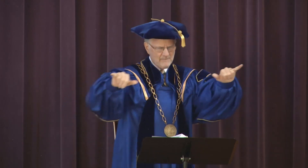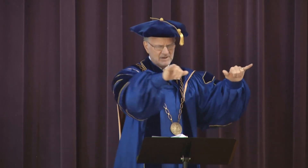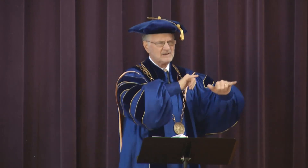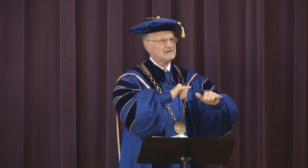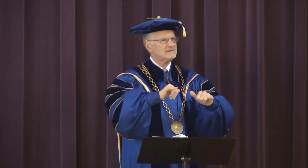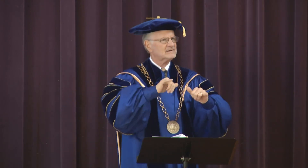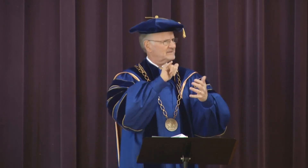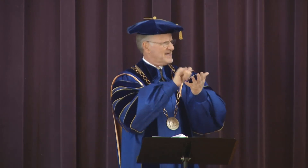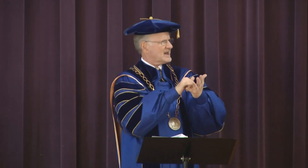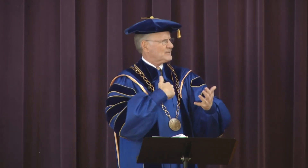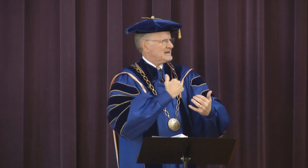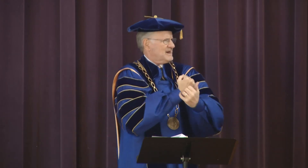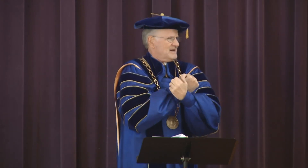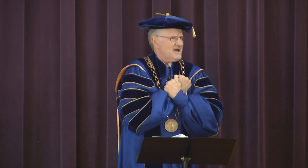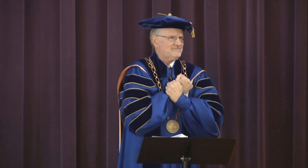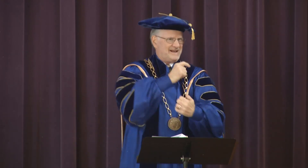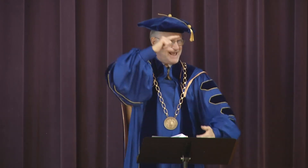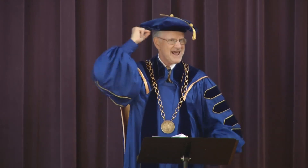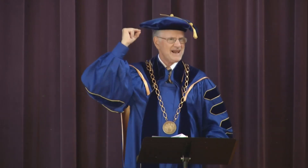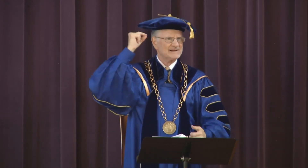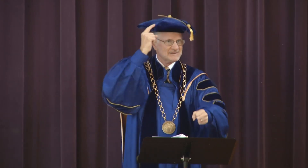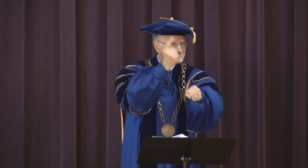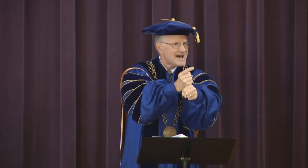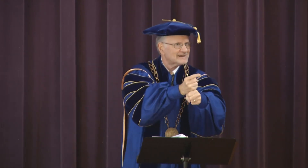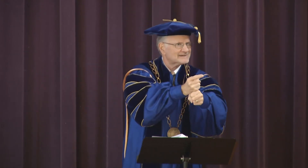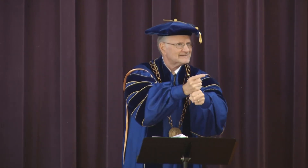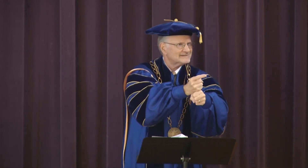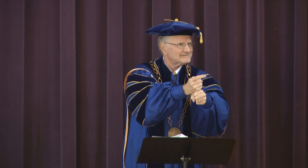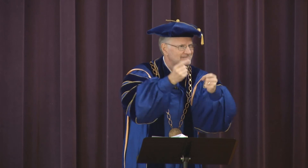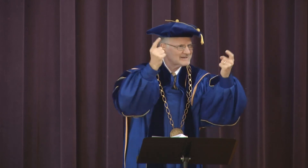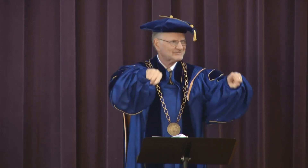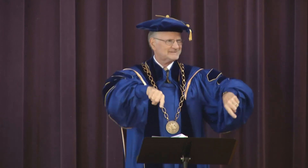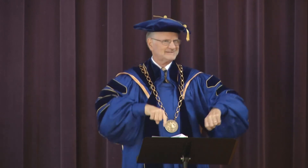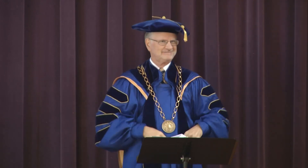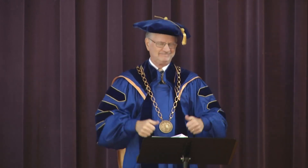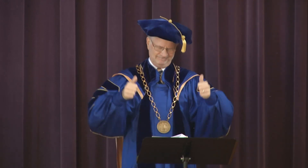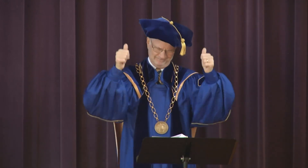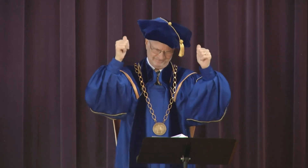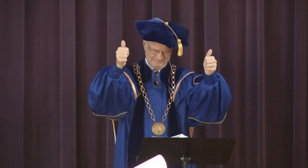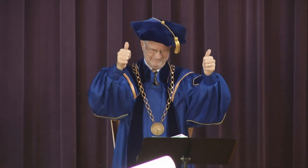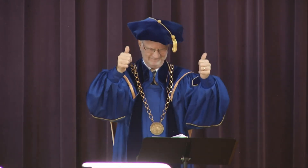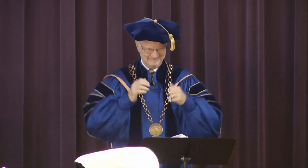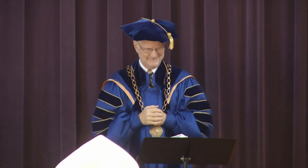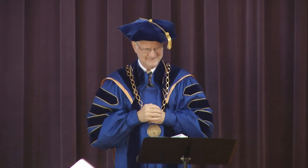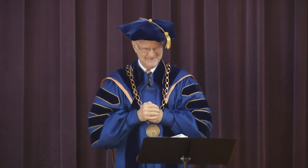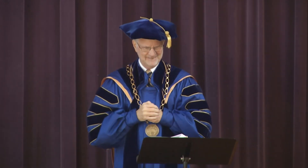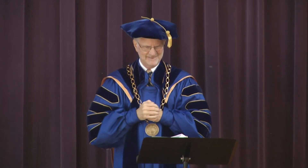I know that we all have one thing in common, and that's our love for Gallaudet. Would you not all agree with me?